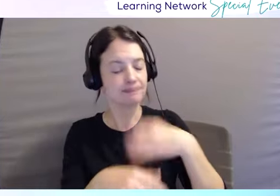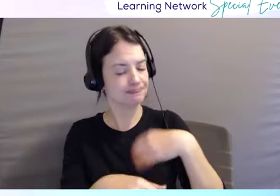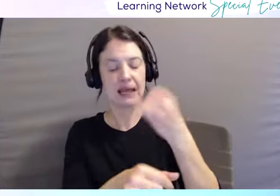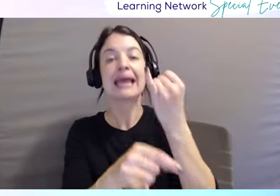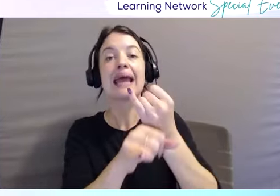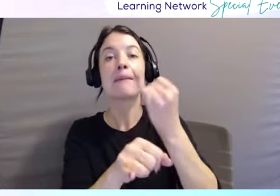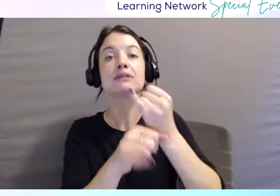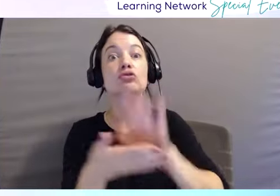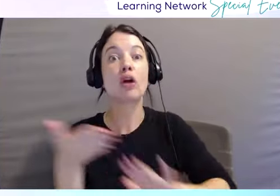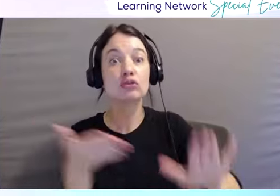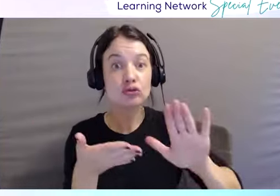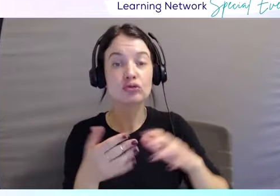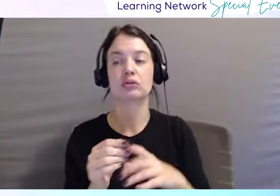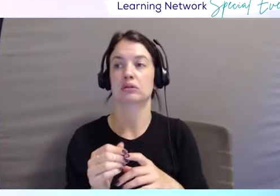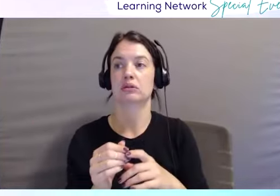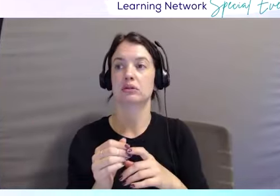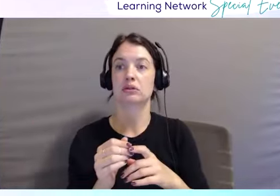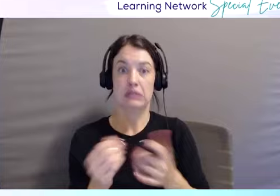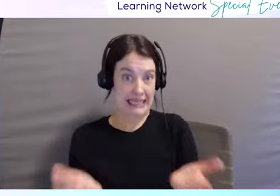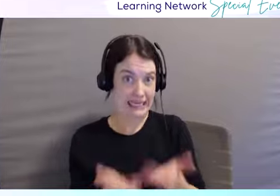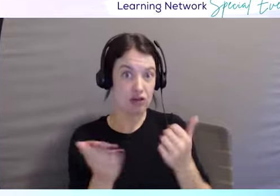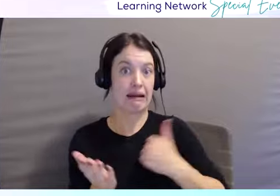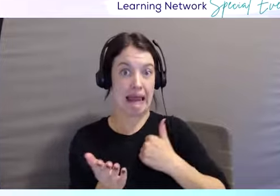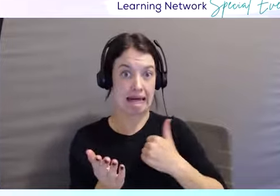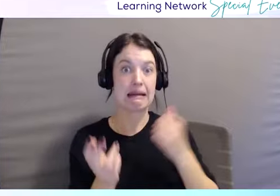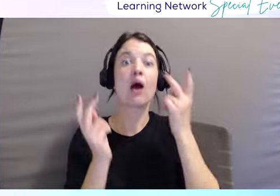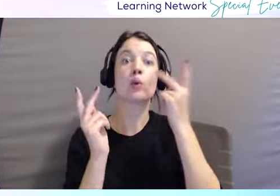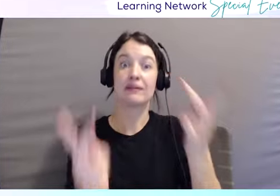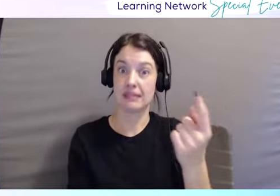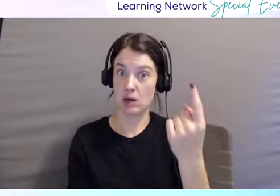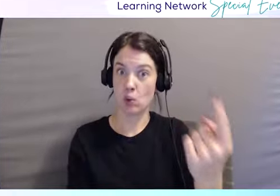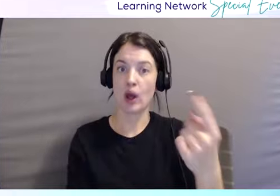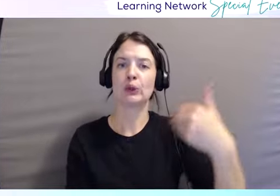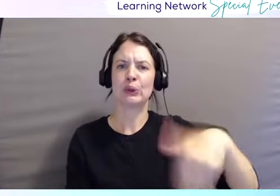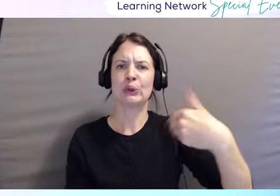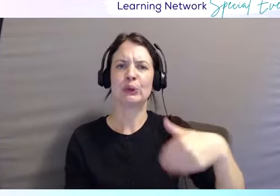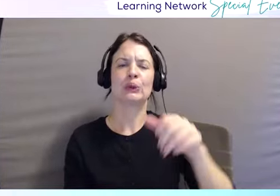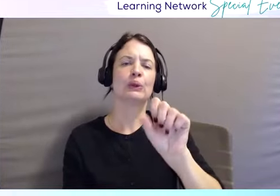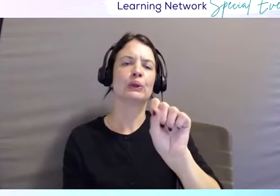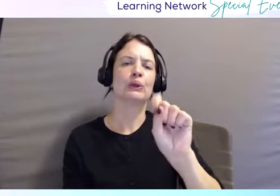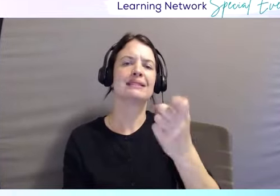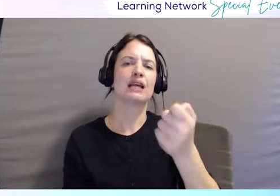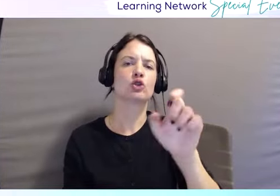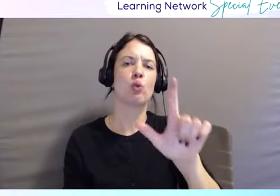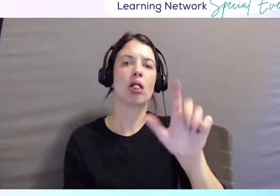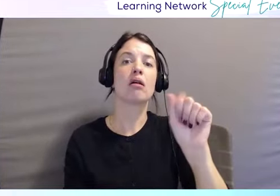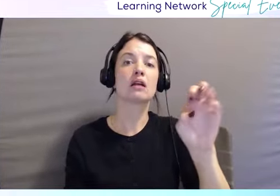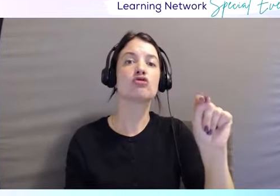Canada, we've recently seen a very high profile sexual assault case involving sports figures, for example, where alcohol